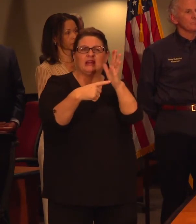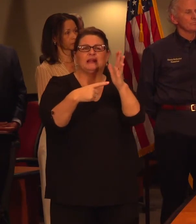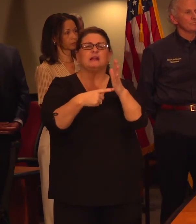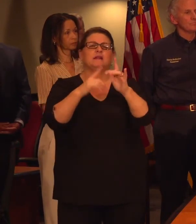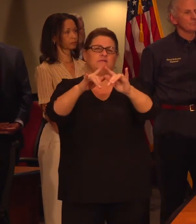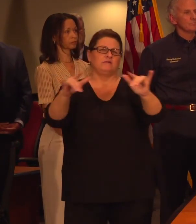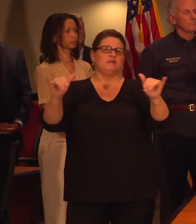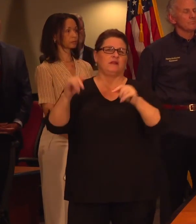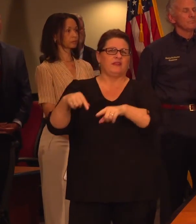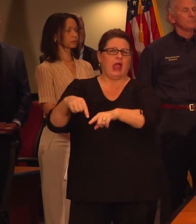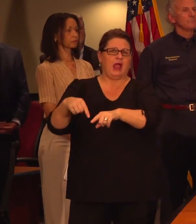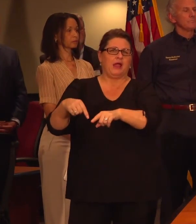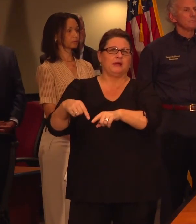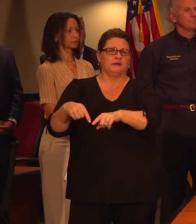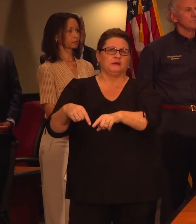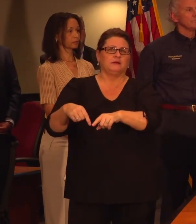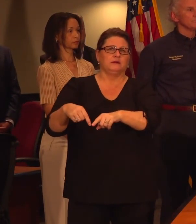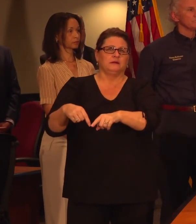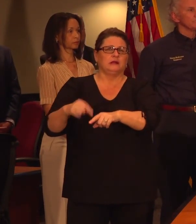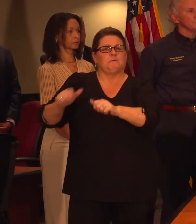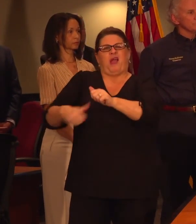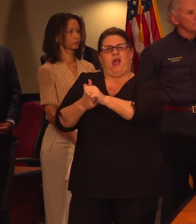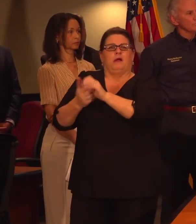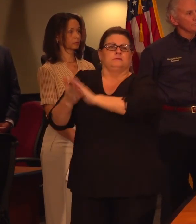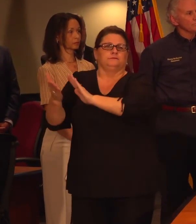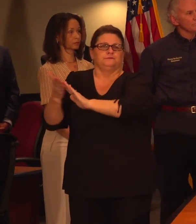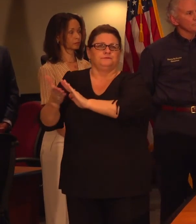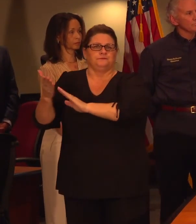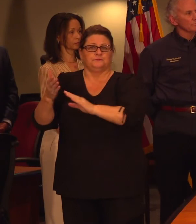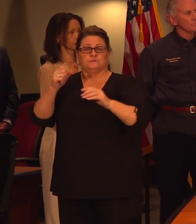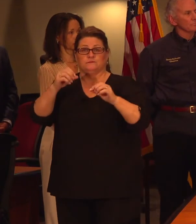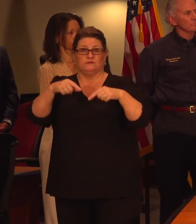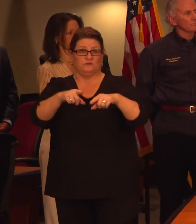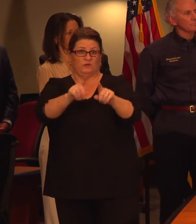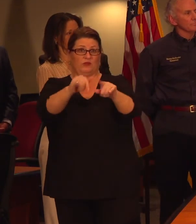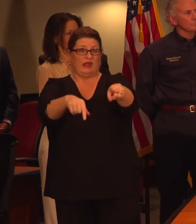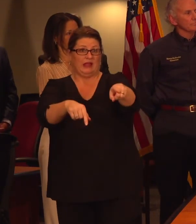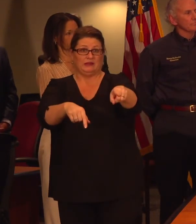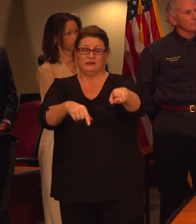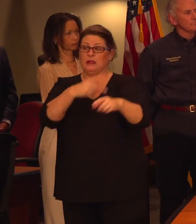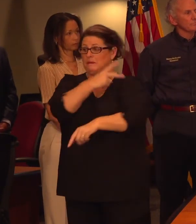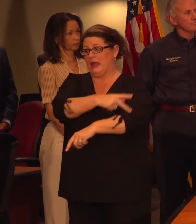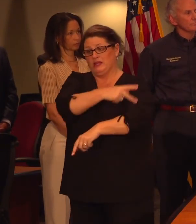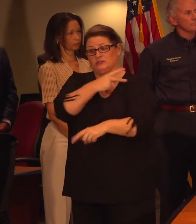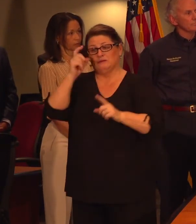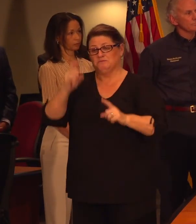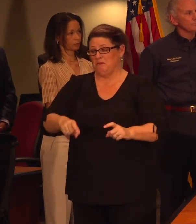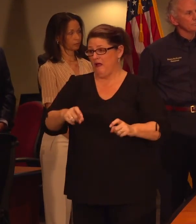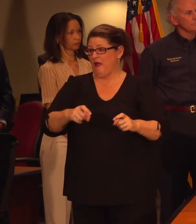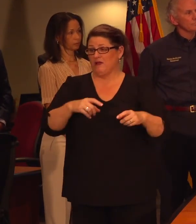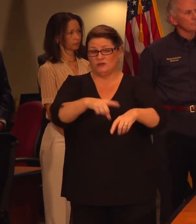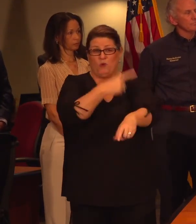things like that. Things that are often in the background that during something like this where we have to prioritize patient care in